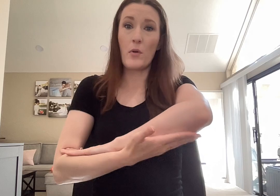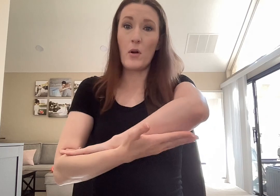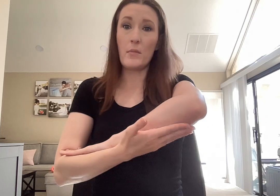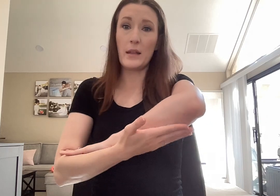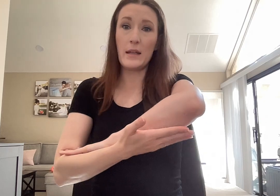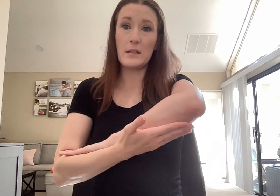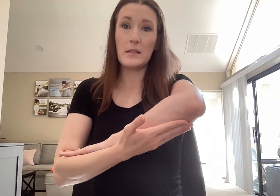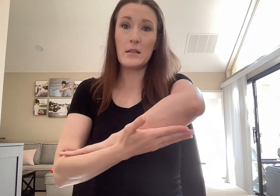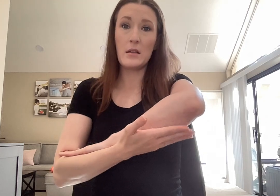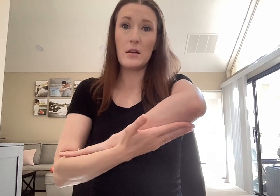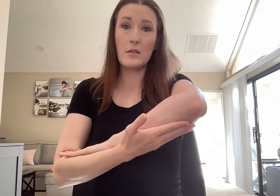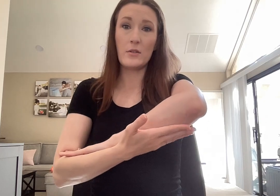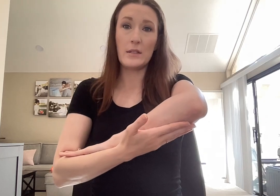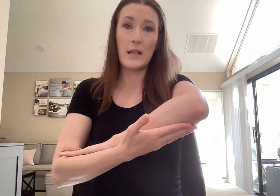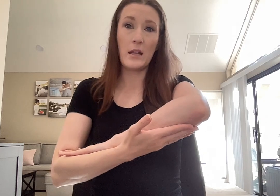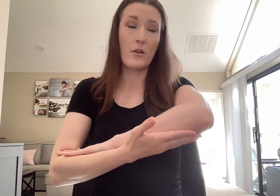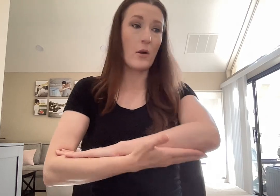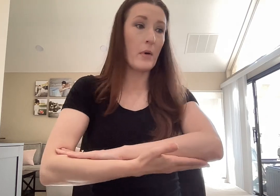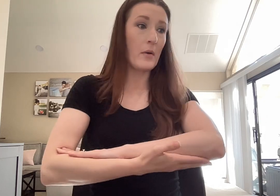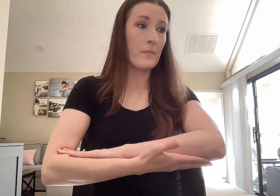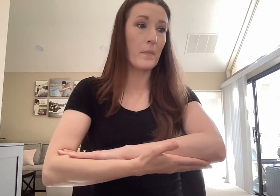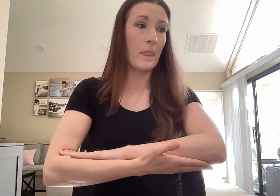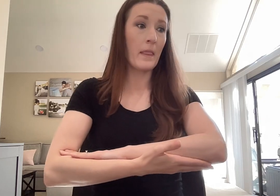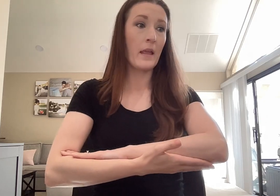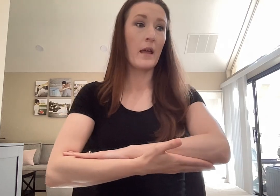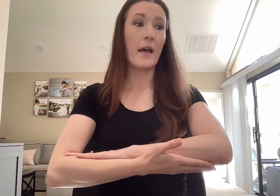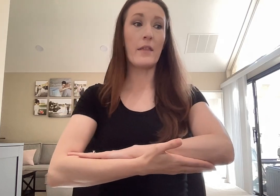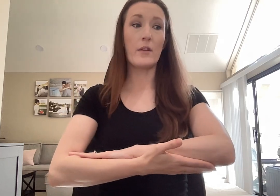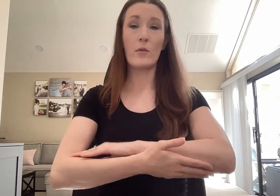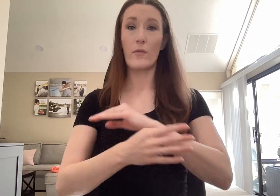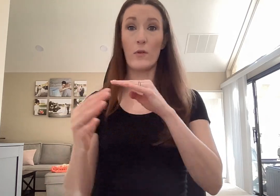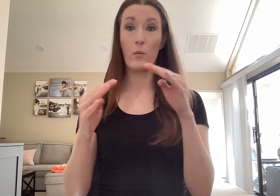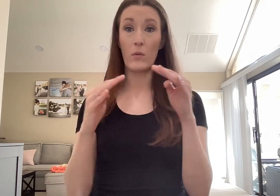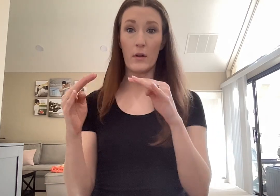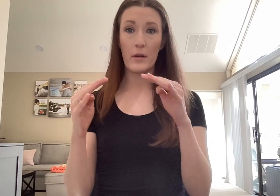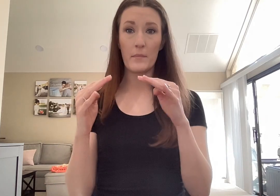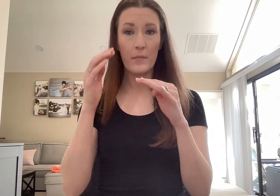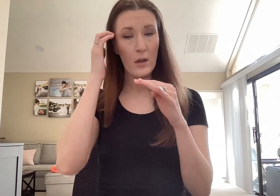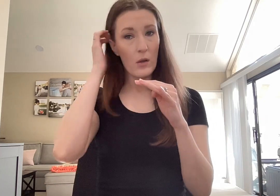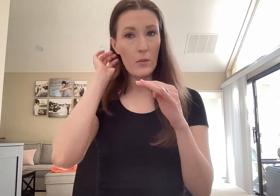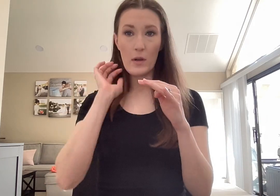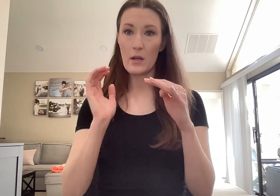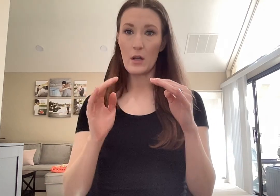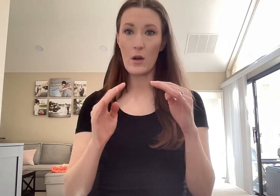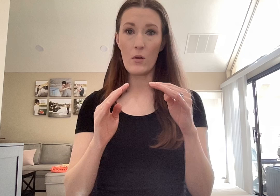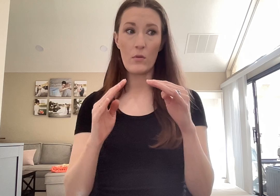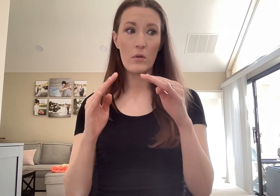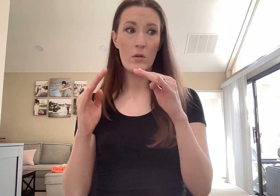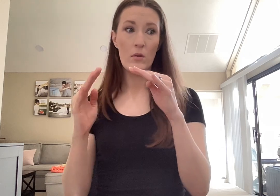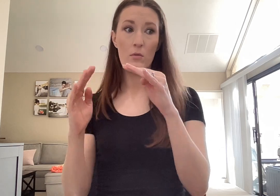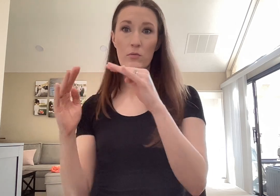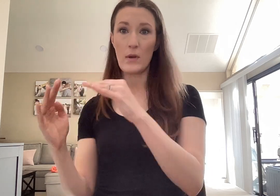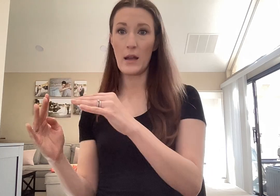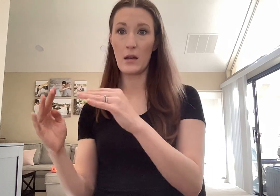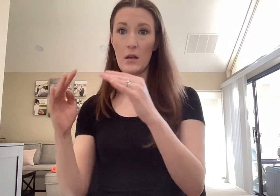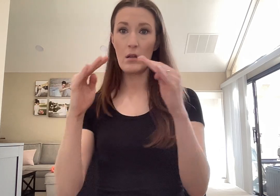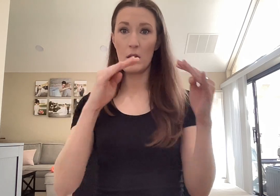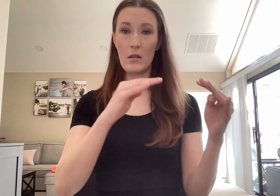palm lands, so it's hitting your elbow. And then for war, we're going to go right,